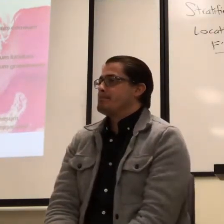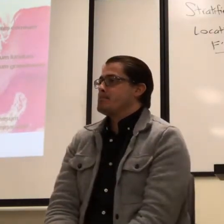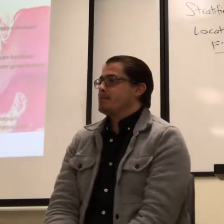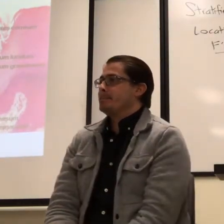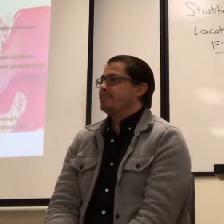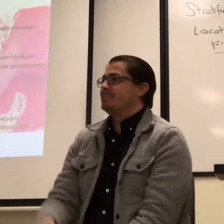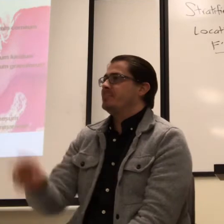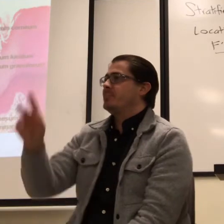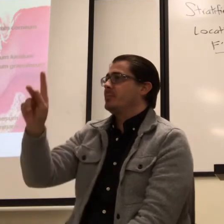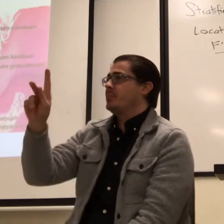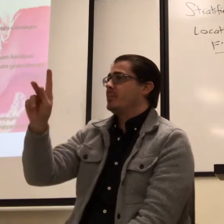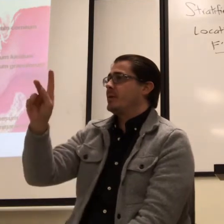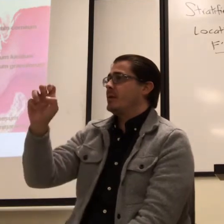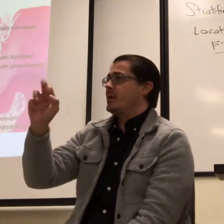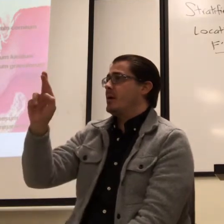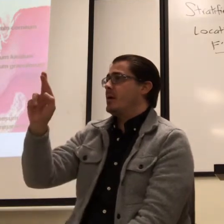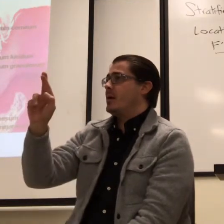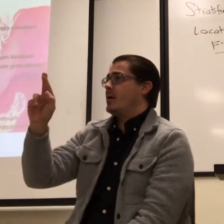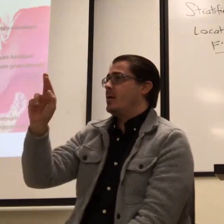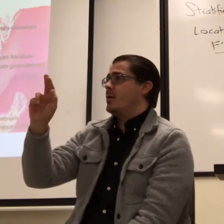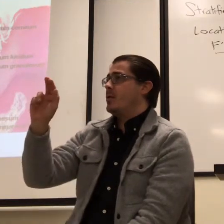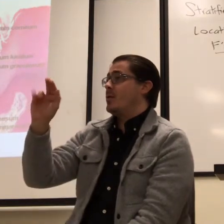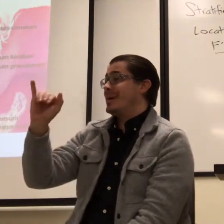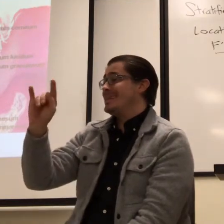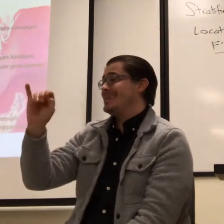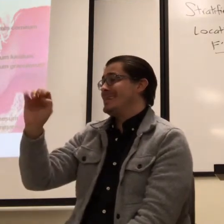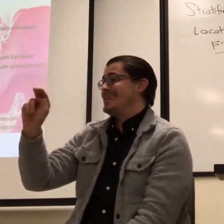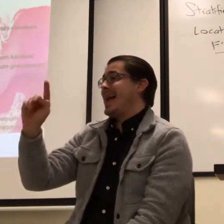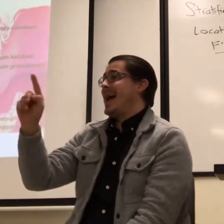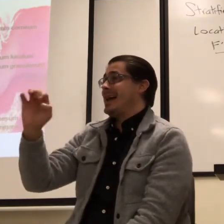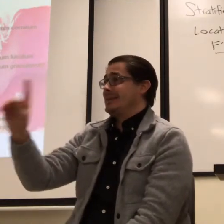So the keratinized part,